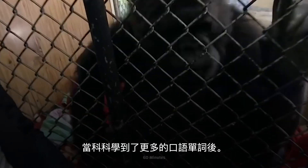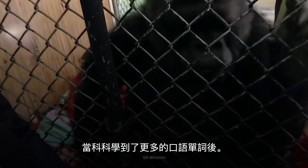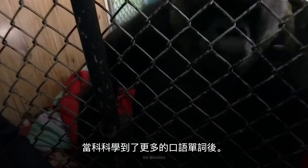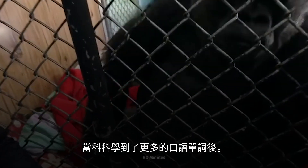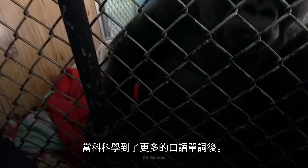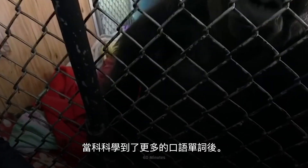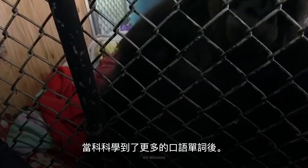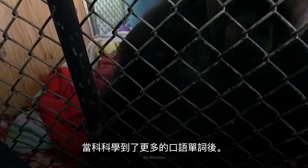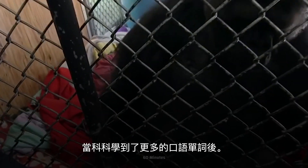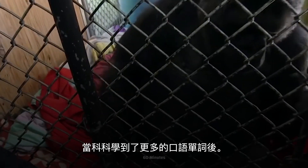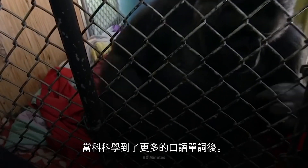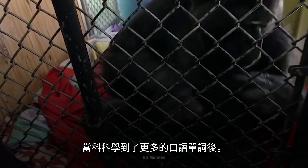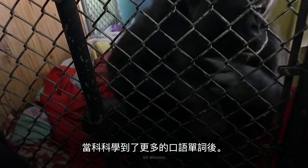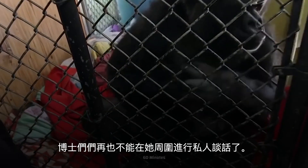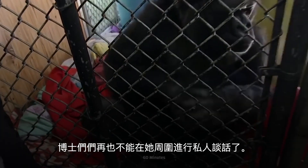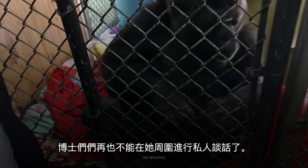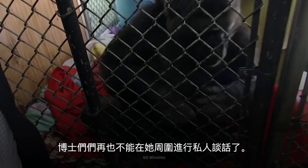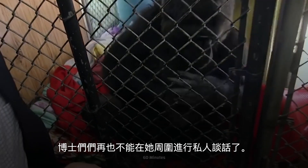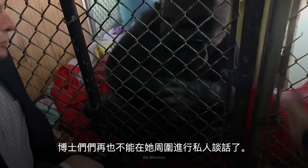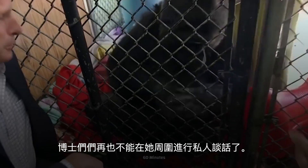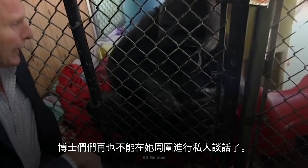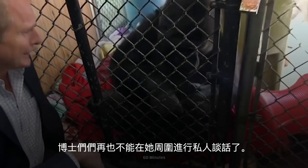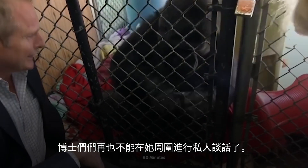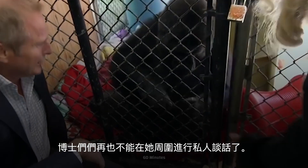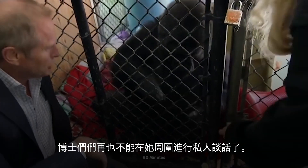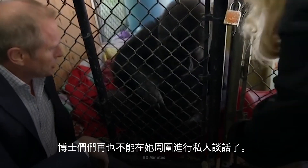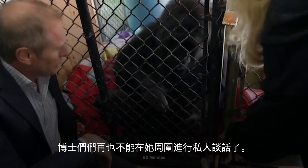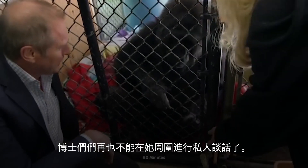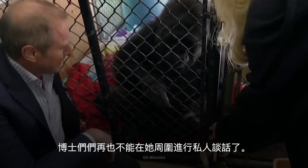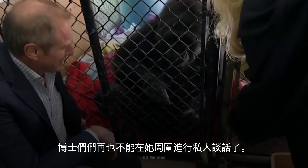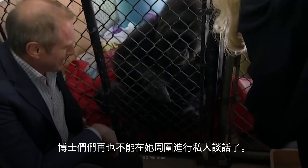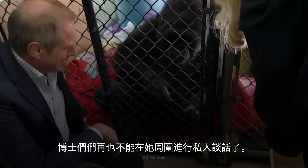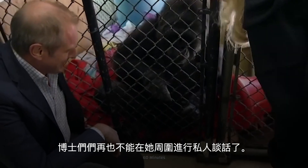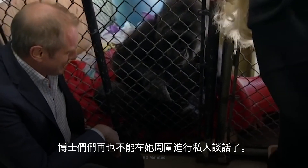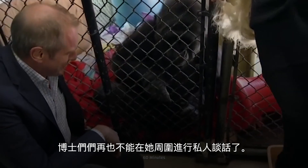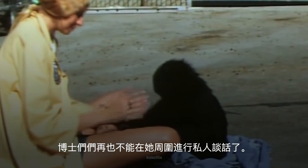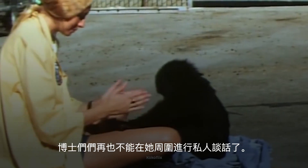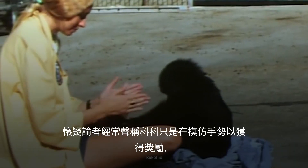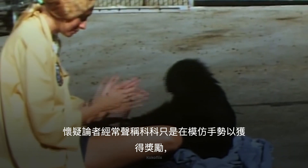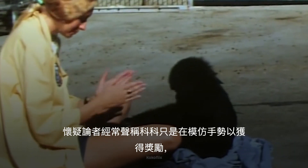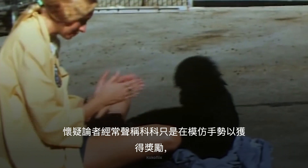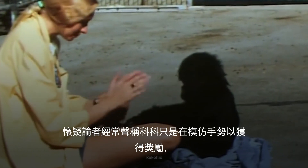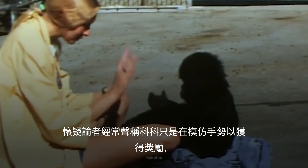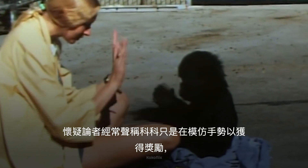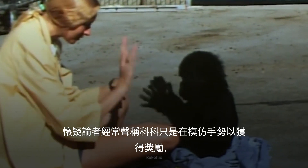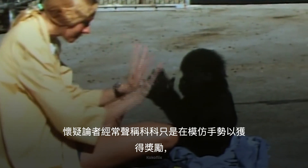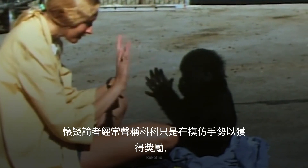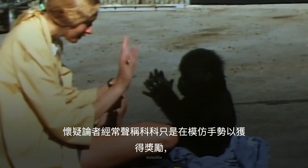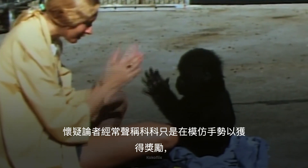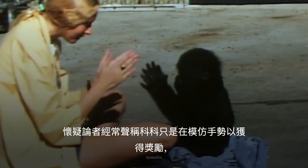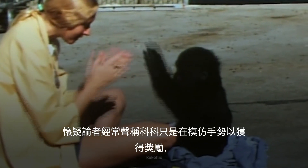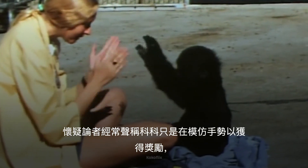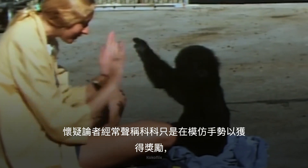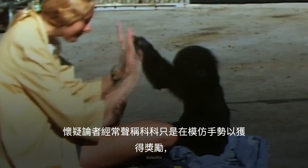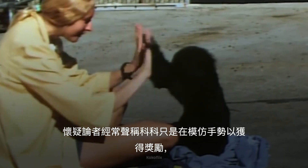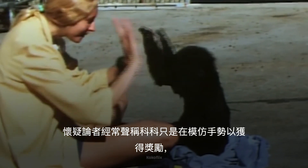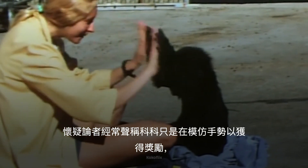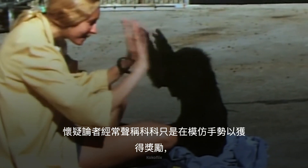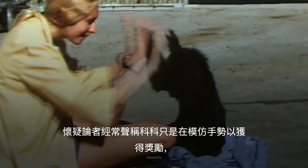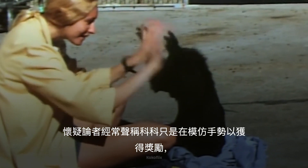learned more spoken words, the doctors could no longer have private conversations around her. Skeptics often claim that Coco was only mimicking the signs